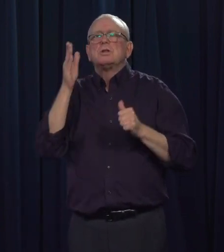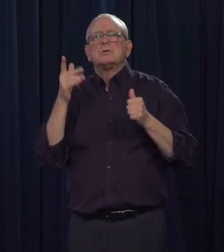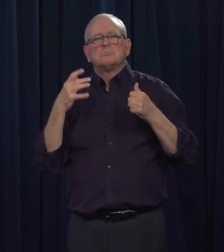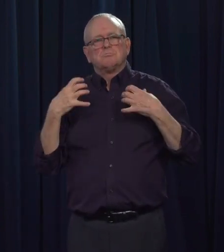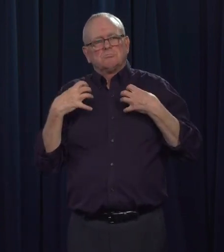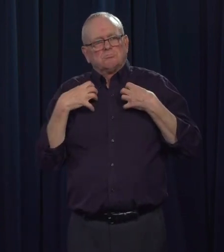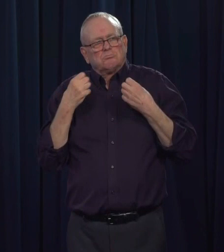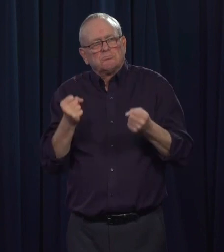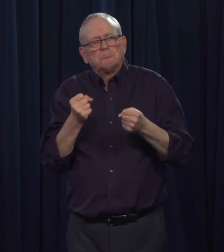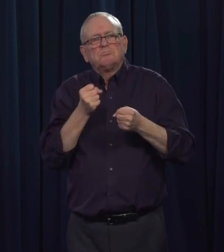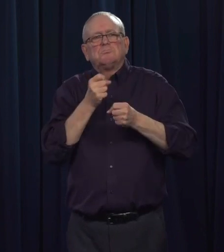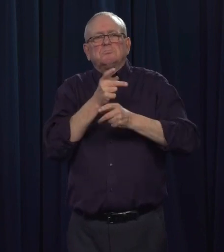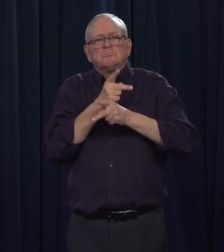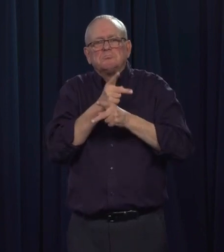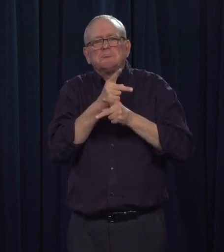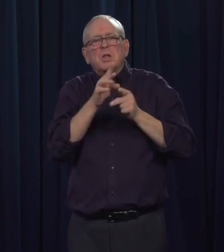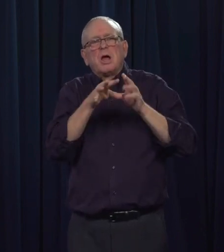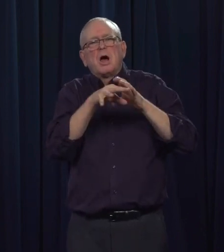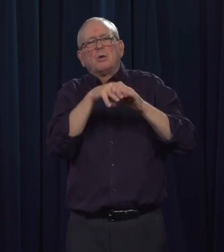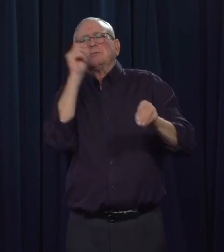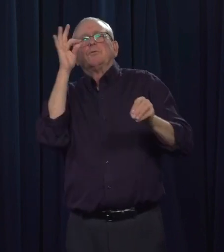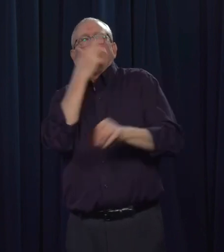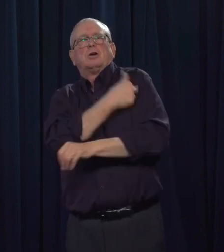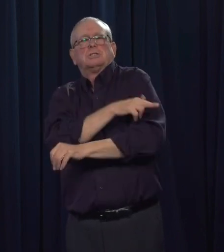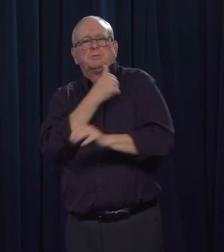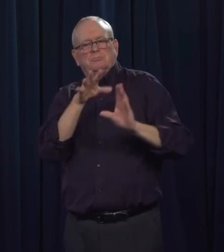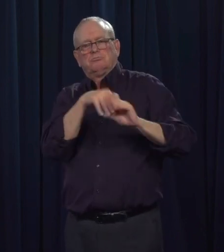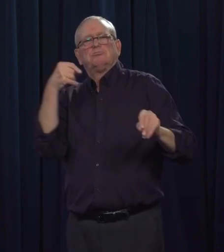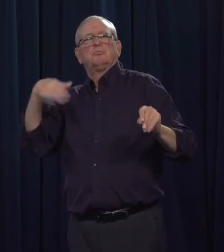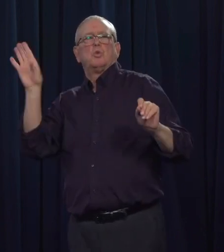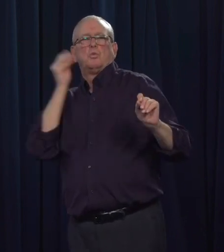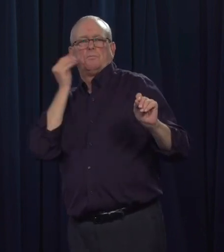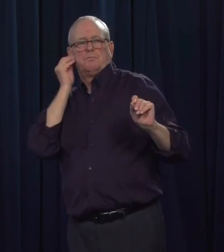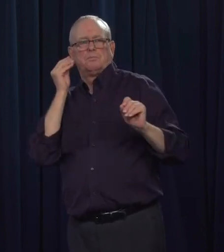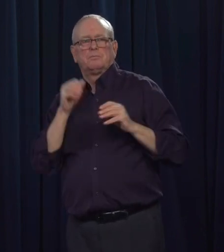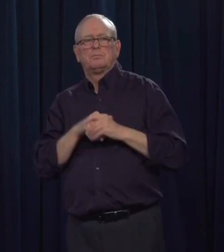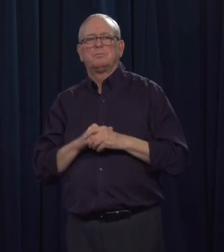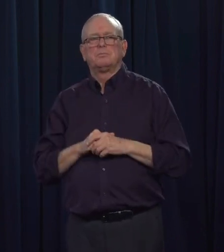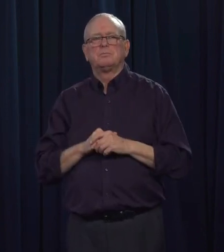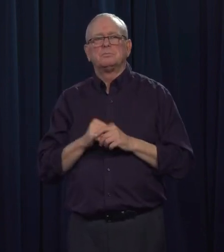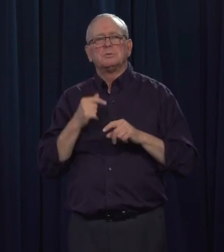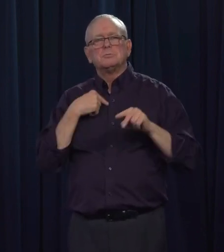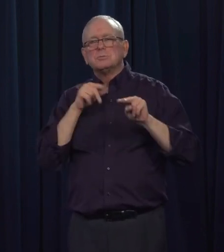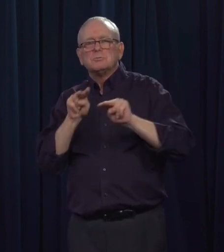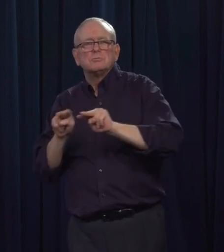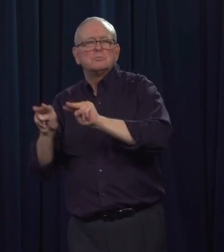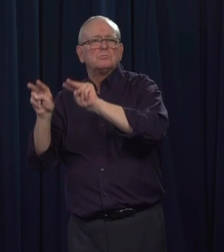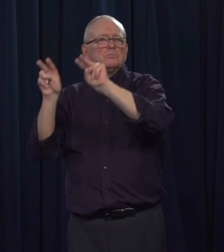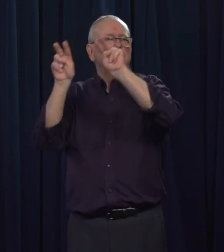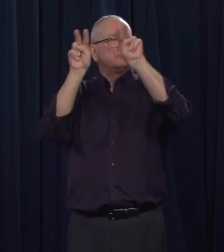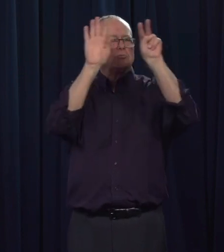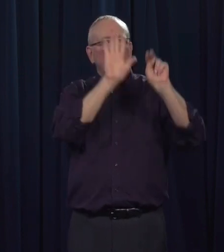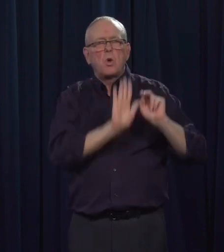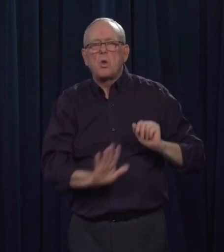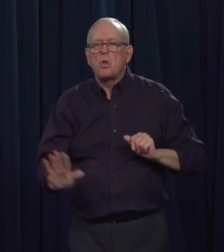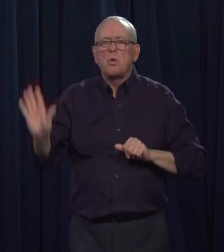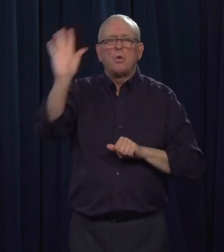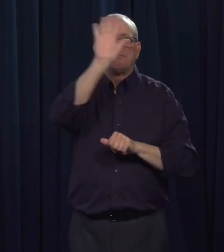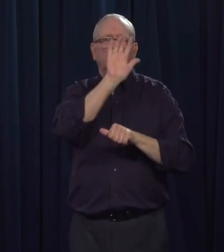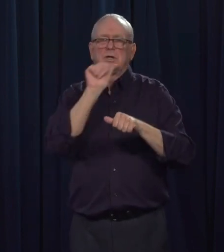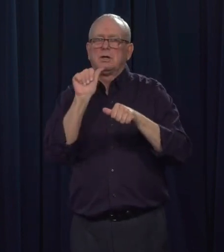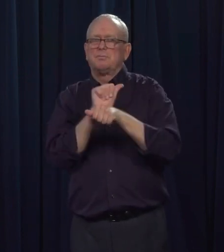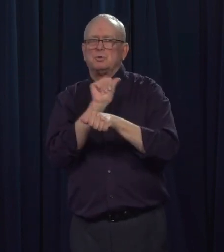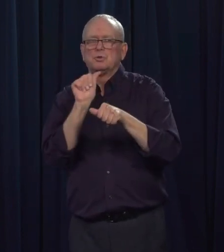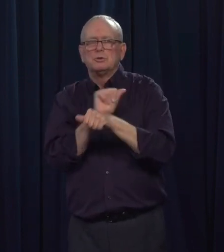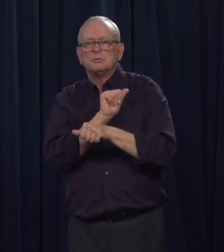opportunities in the various communities around the province to ensure that we can do that. Within our own facilities, we are looking to enhance capacity to ensure